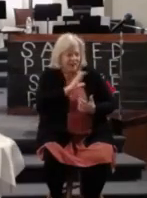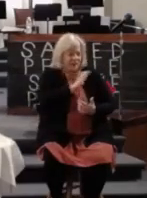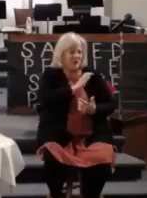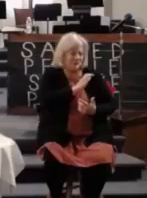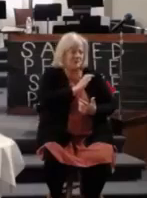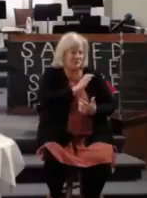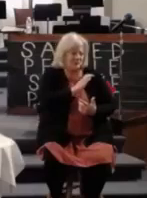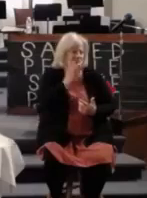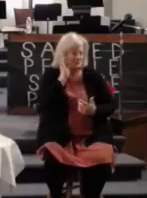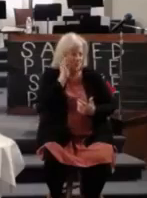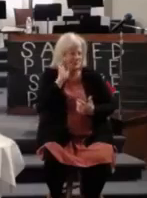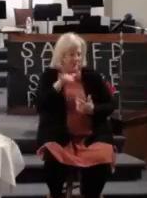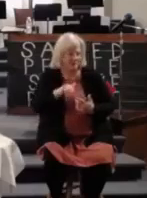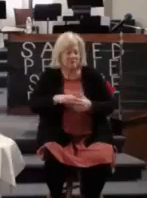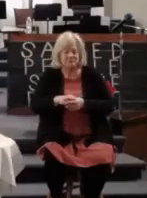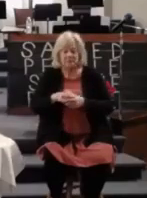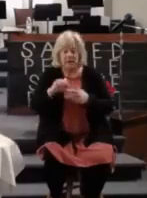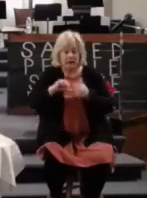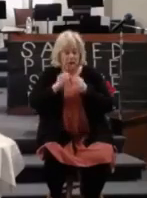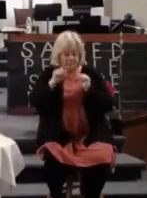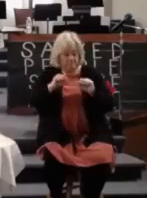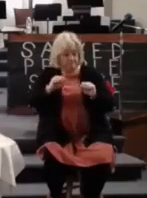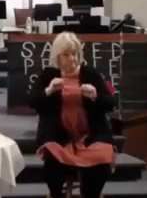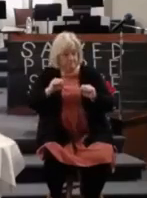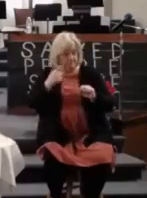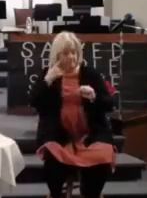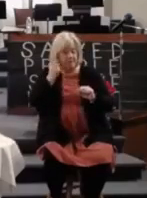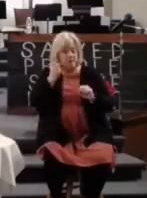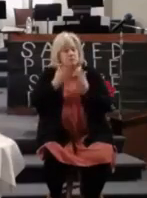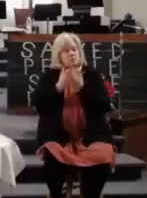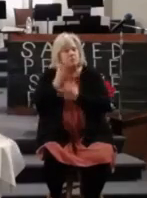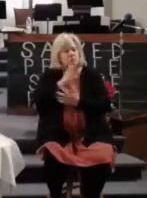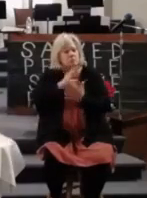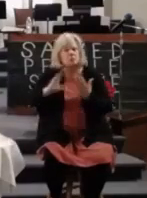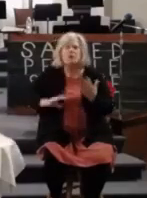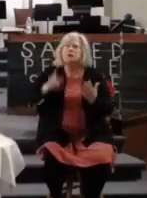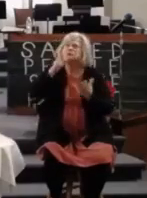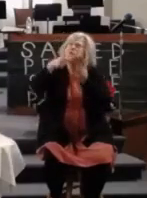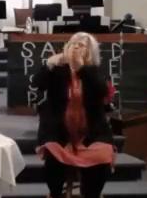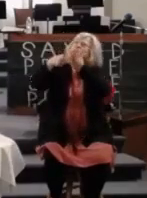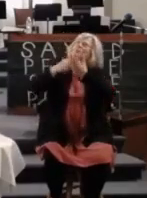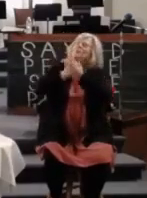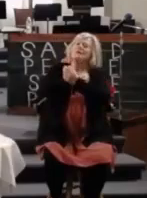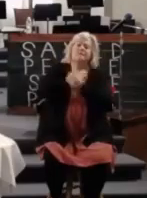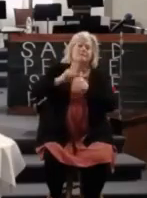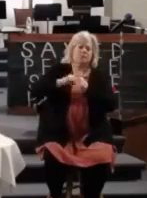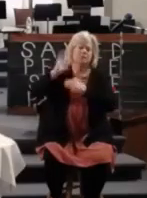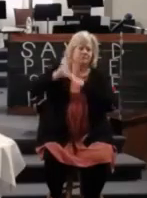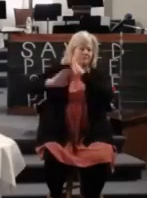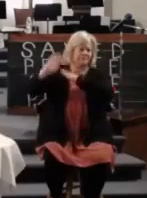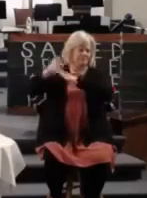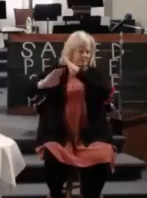is possible is through Christ, who showed us love first.